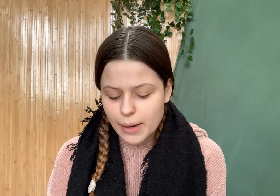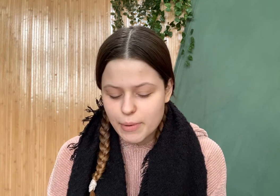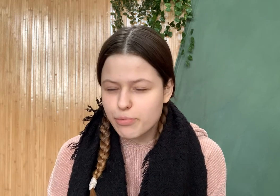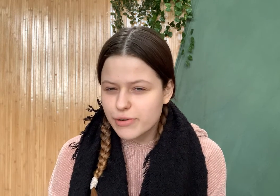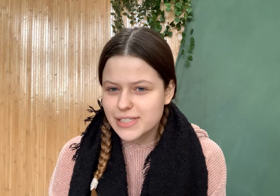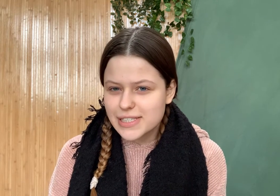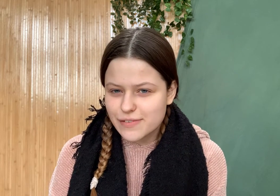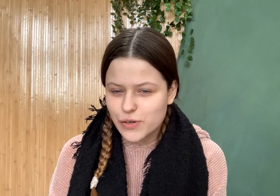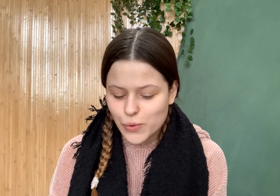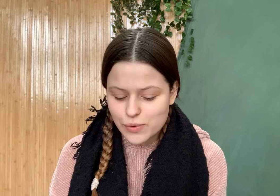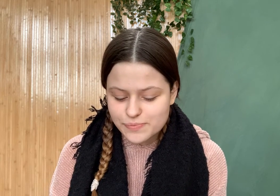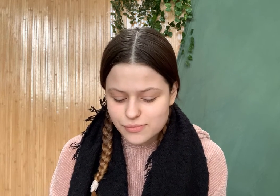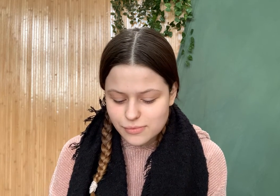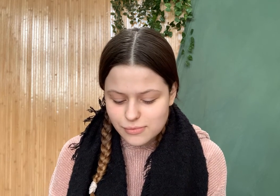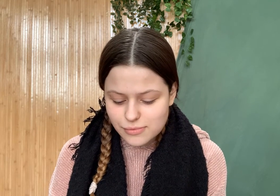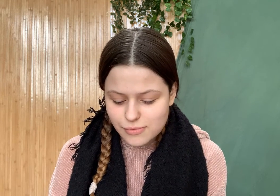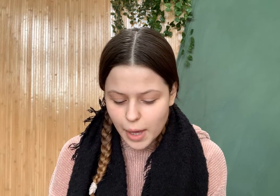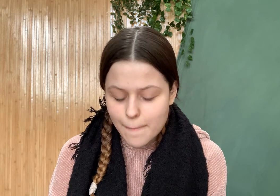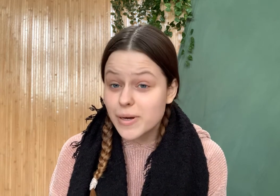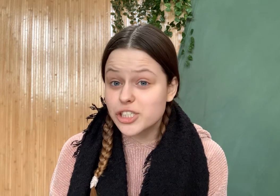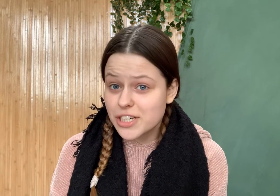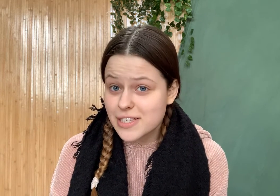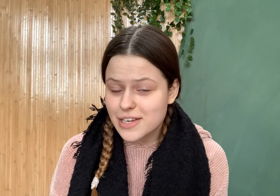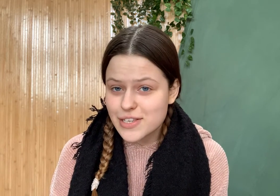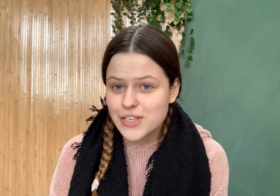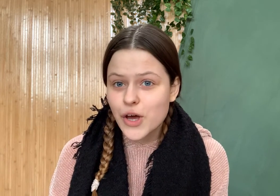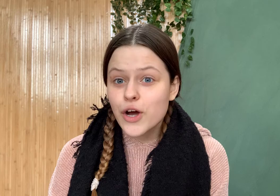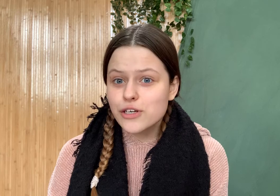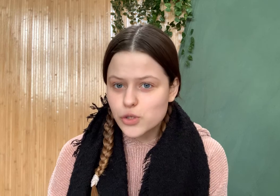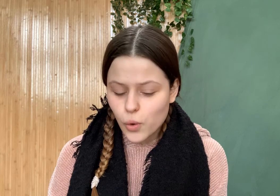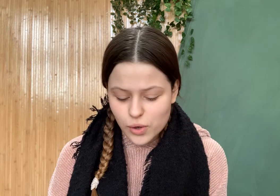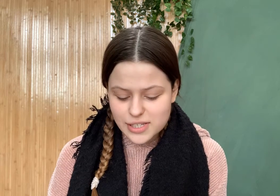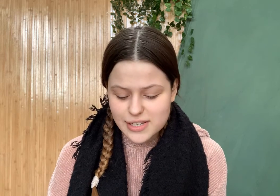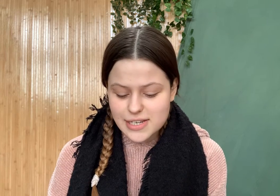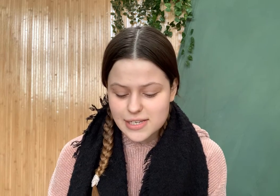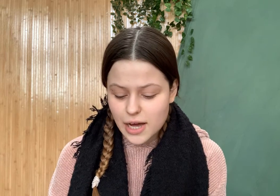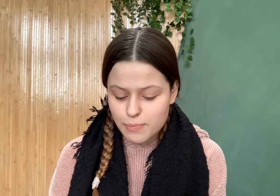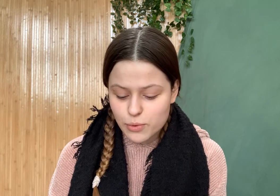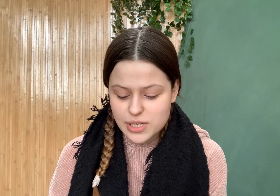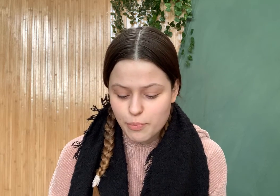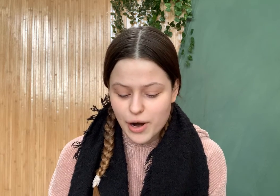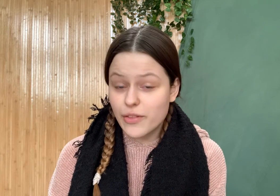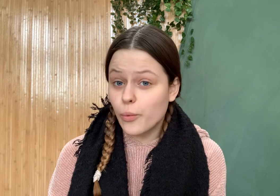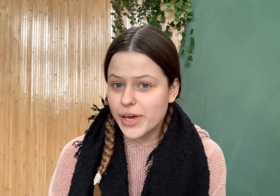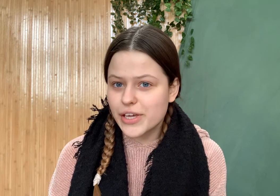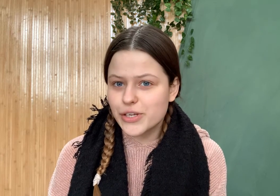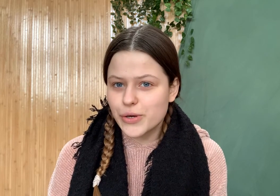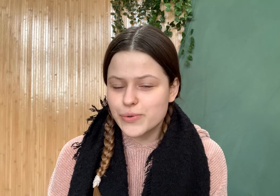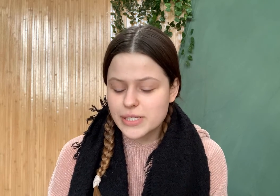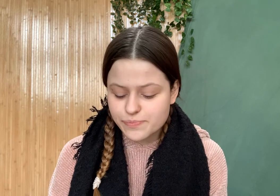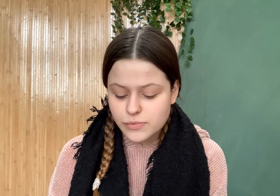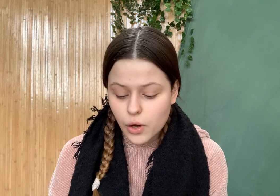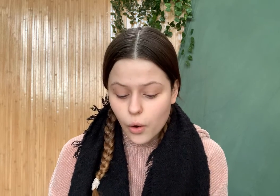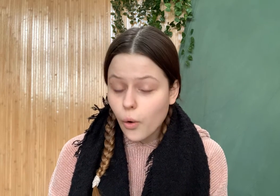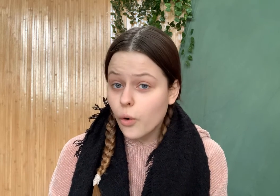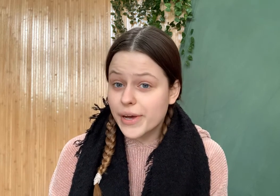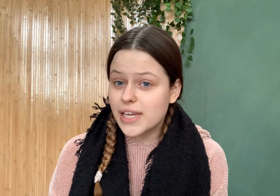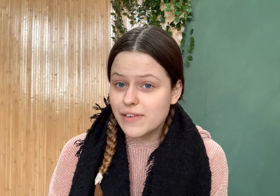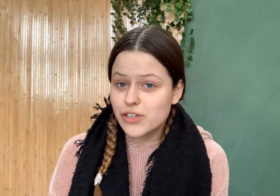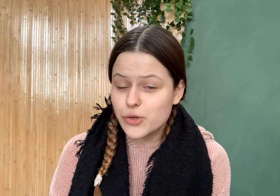be pretty difficult. But Jesus taught the disciples a prayer that we can use, or we can even use